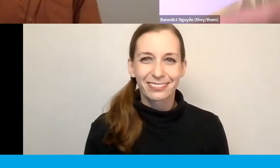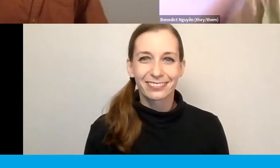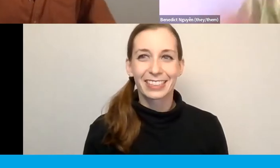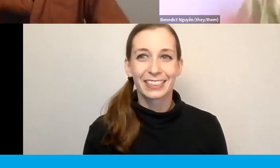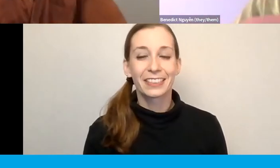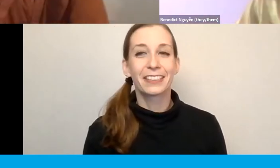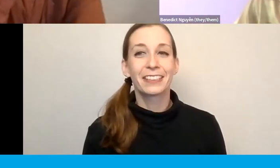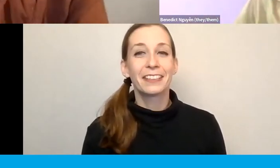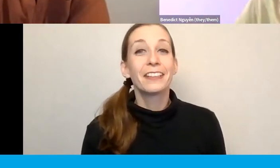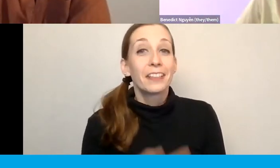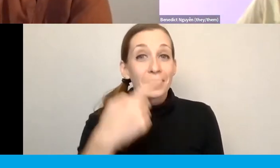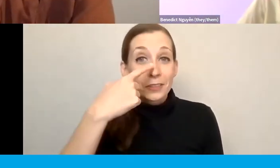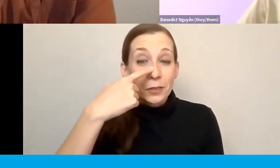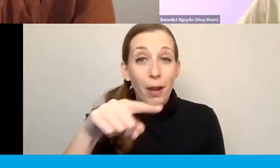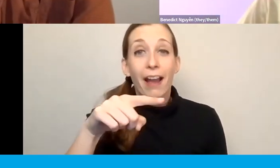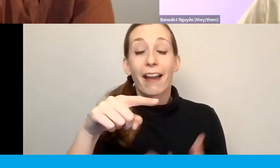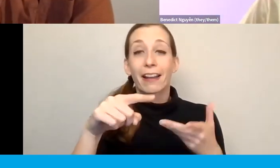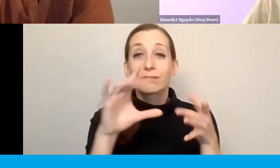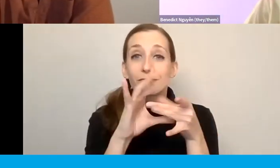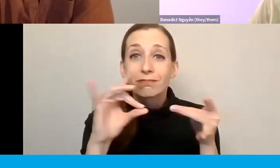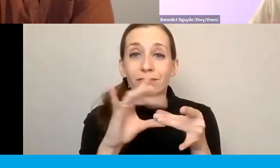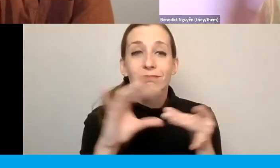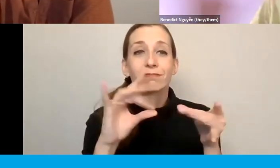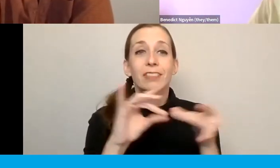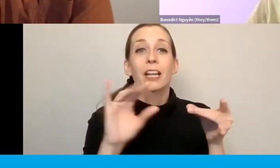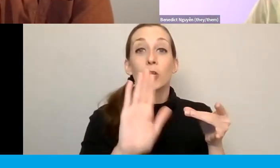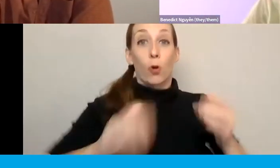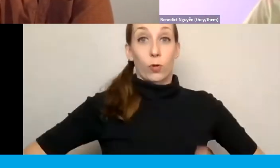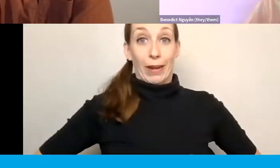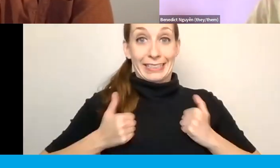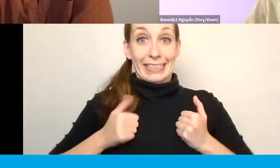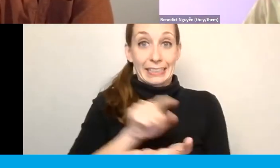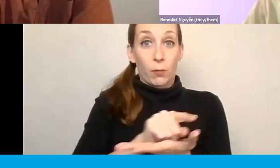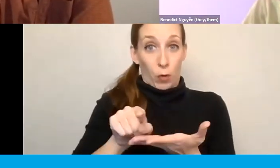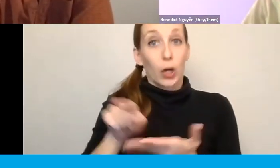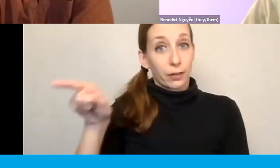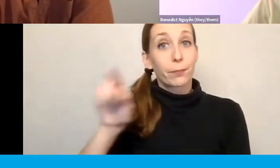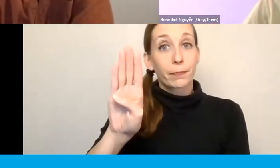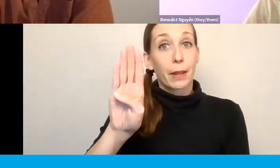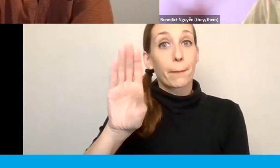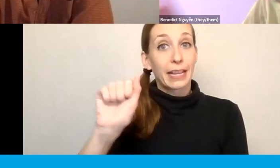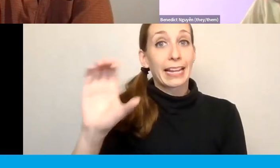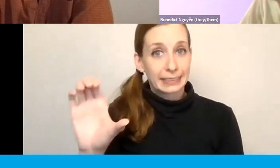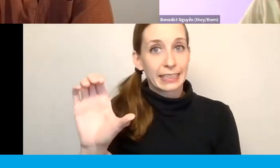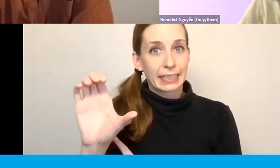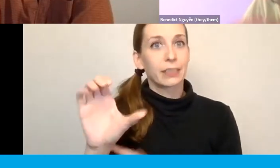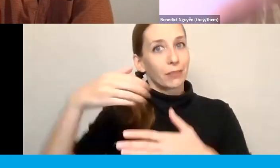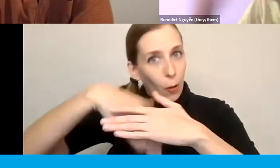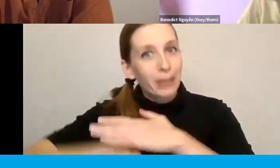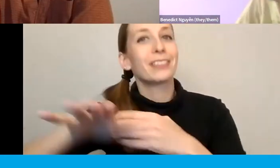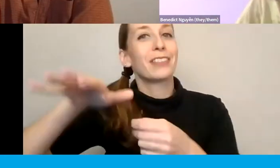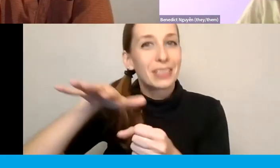Can you walk us to that residency week at BAC where you're in the space, you're in your collaborators, what